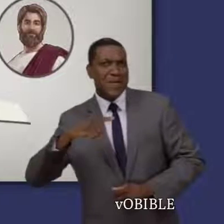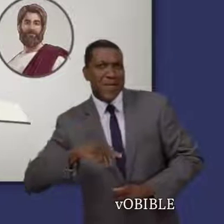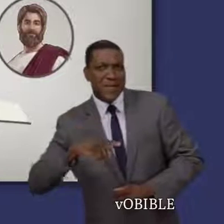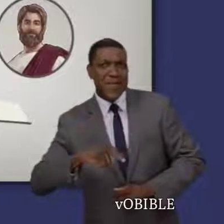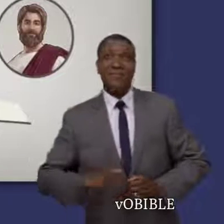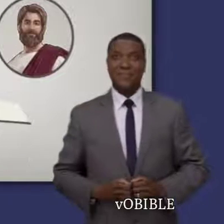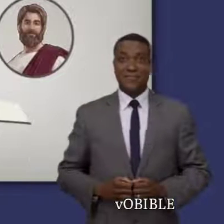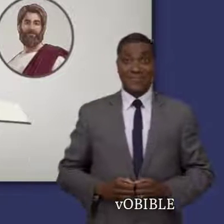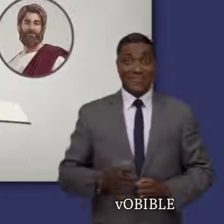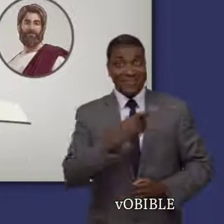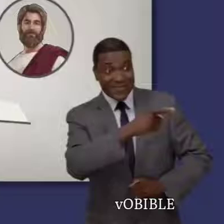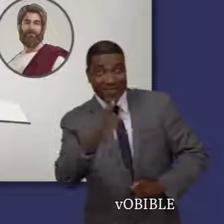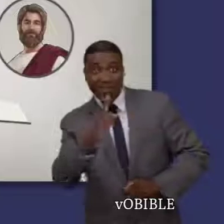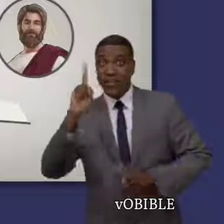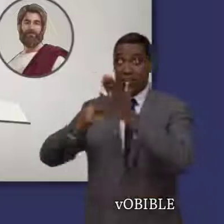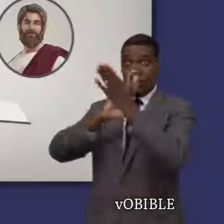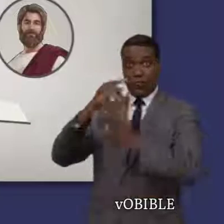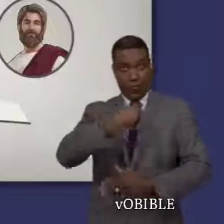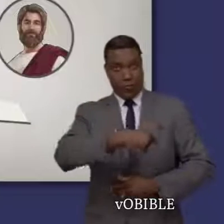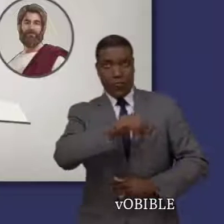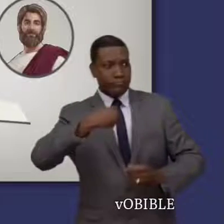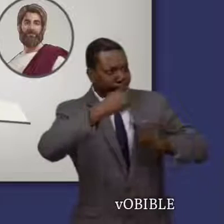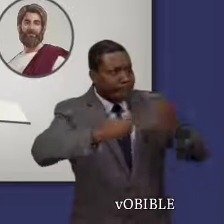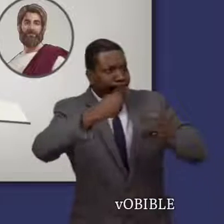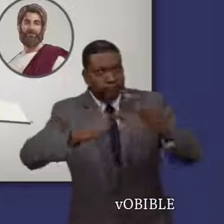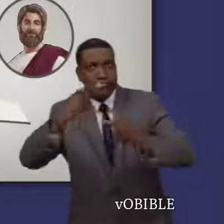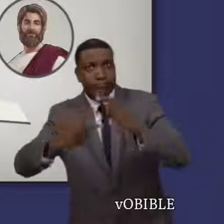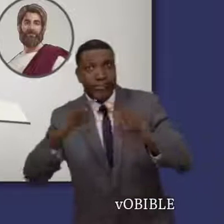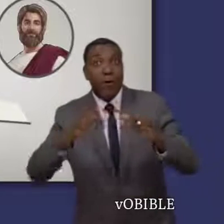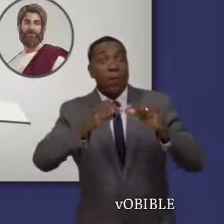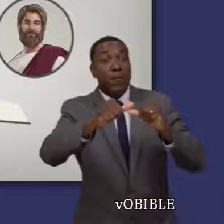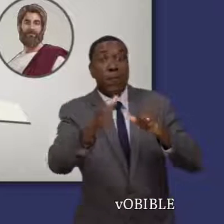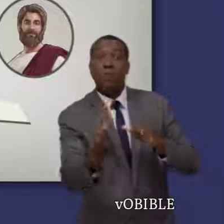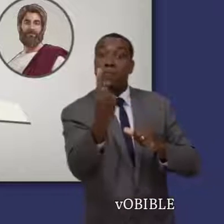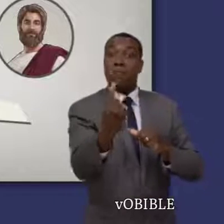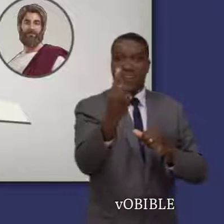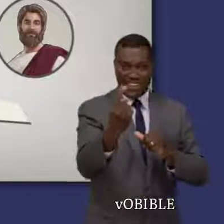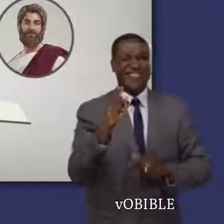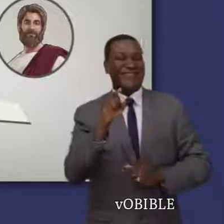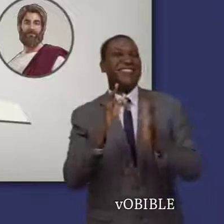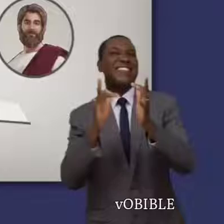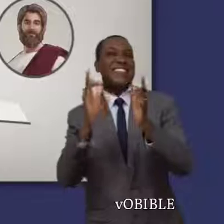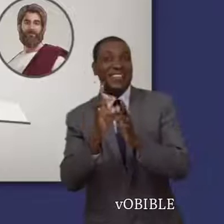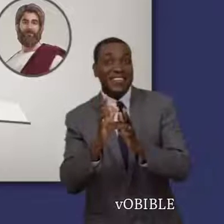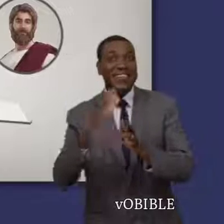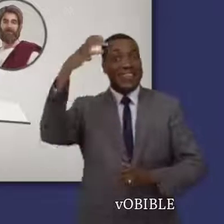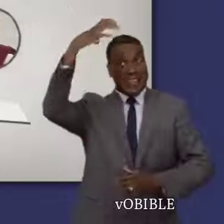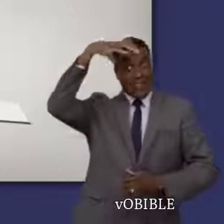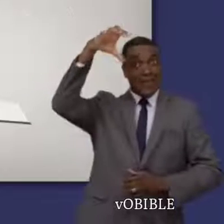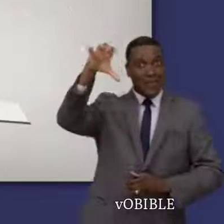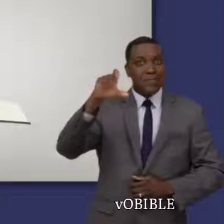read how Jehovah's promises to those men of faith point forward to Jesus Christ, the King of God's